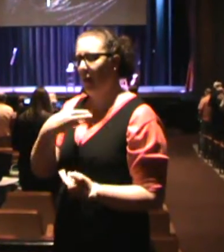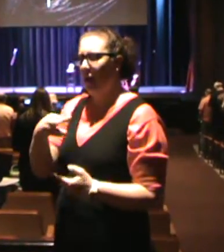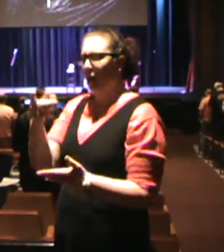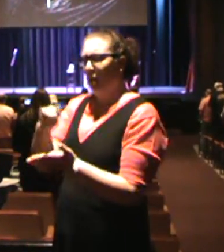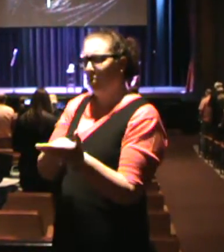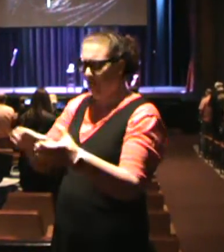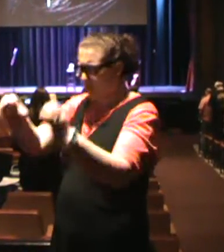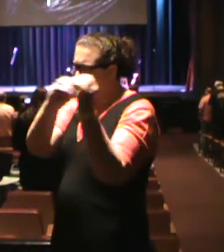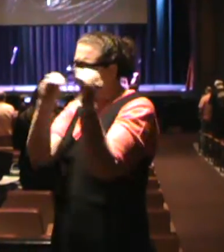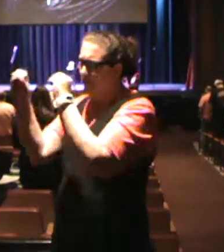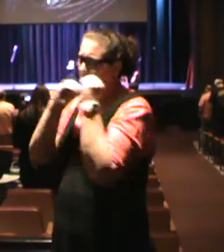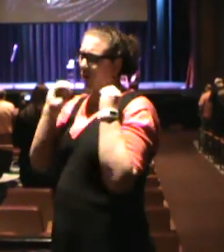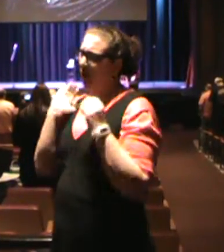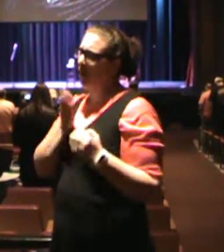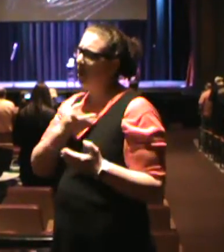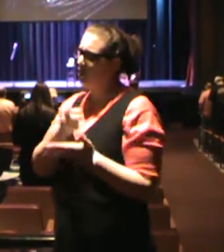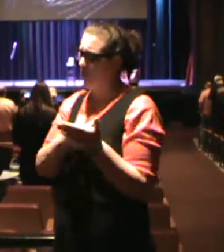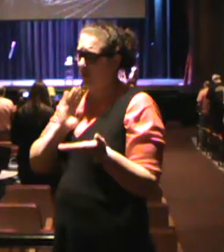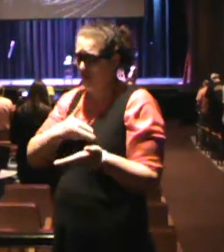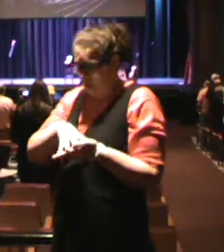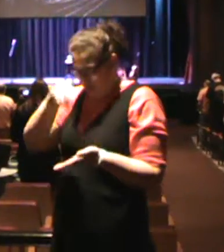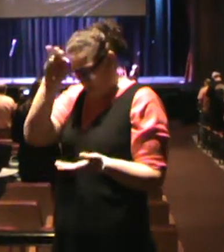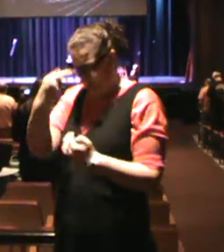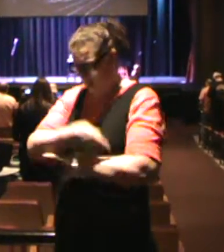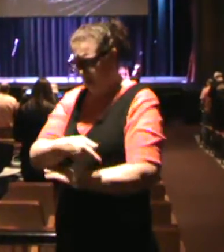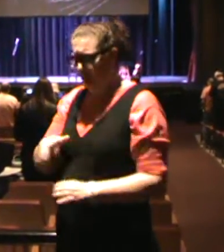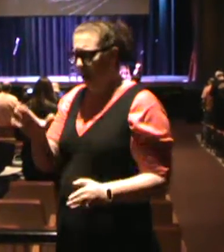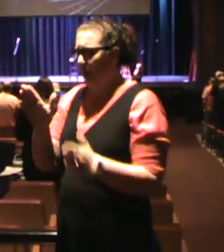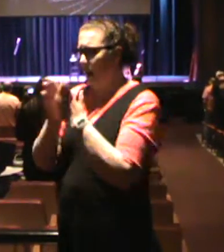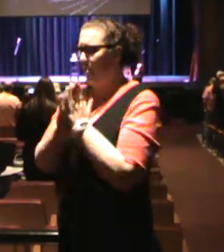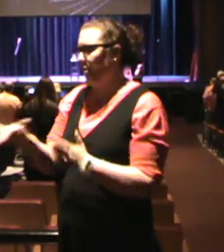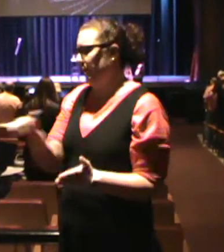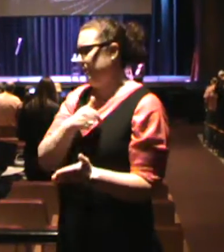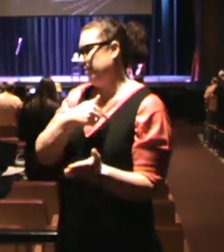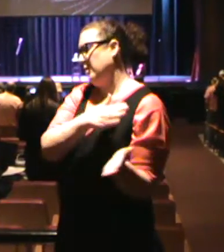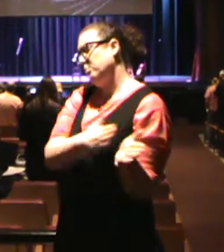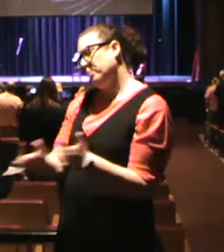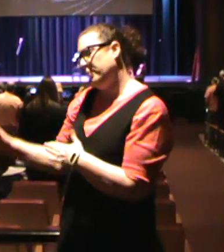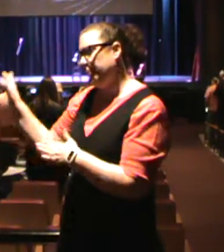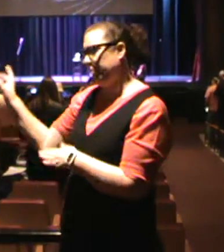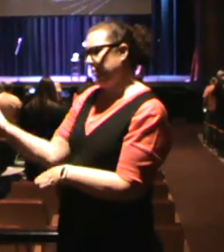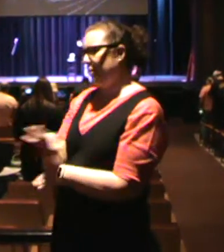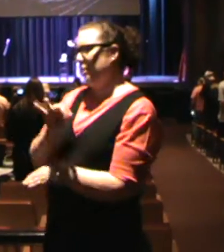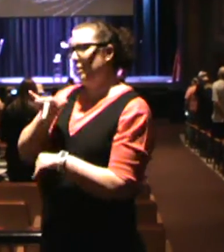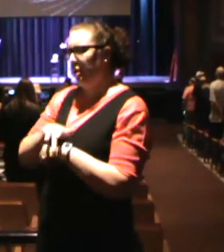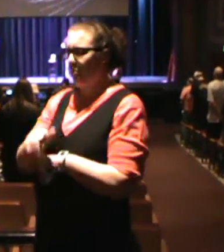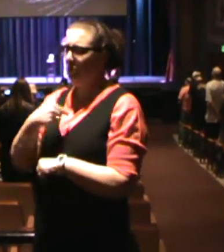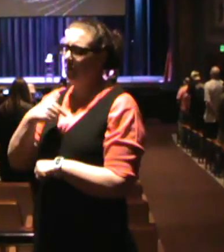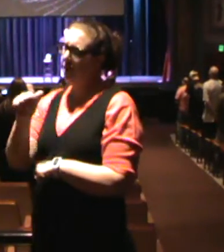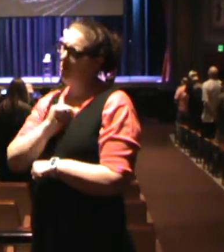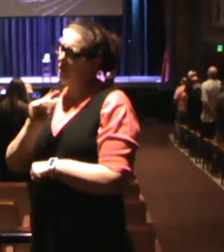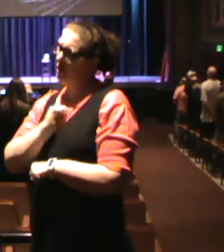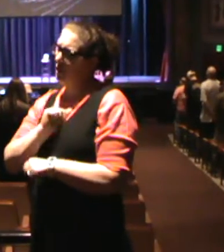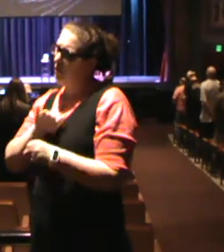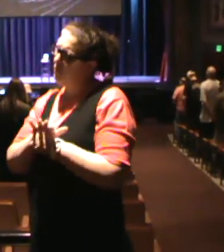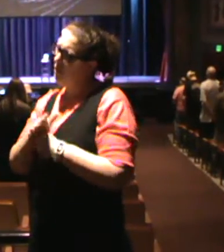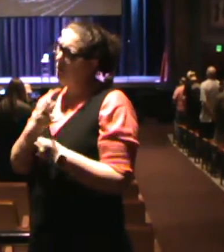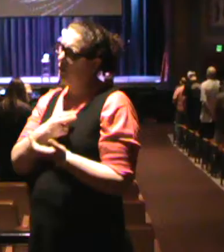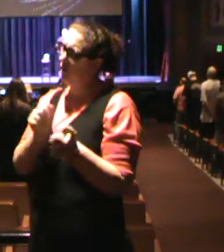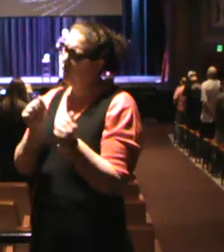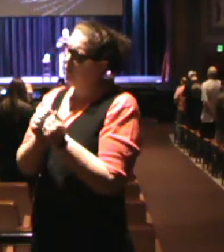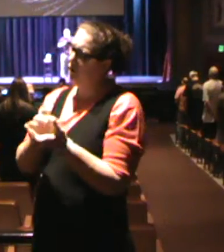to teach us today. Lord, I pray as I prepare to preach your word, Lord, that you would empty me of myself and would fill me up with the Holy